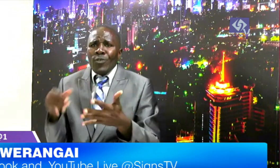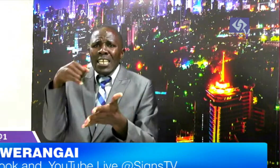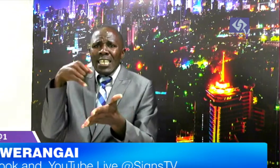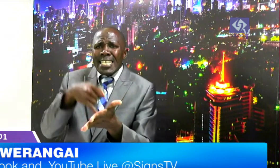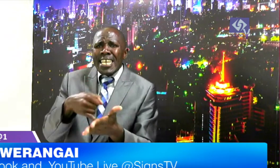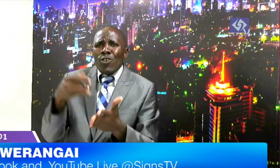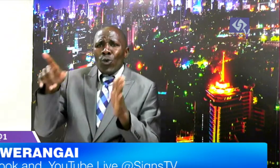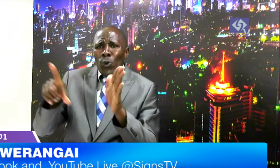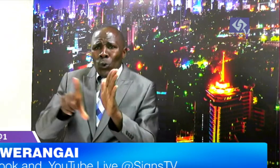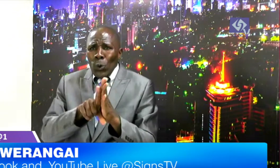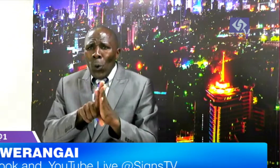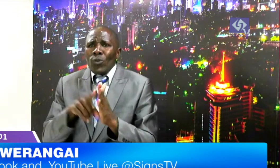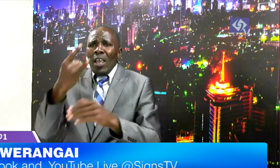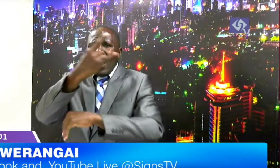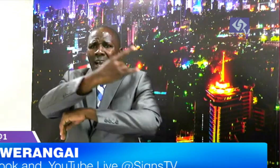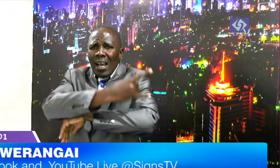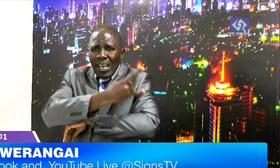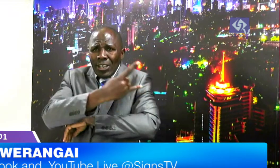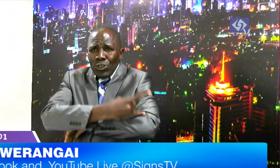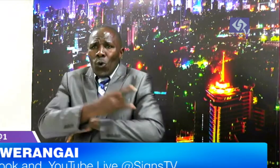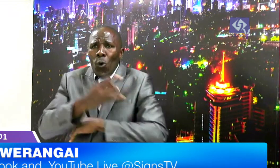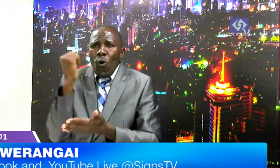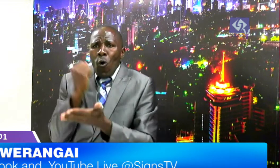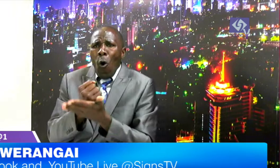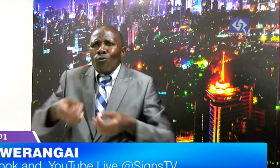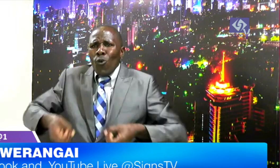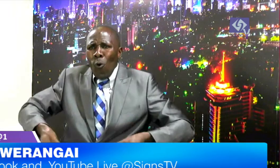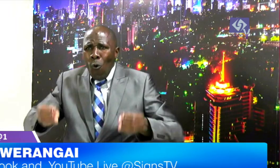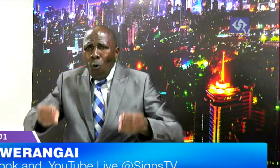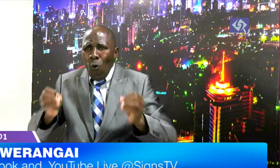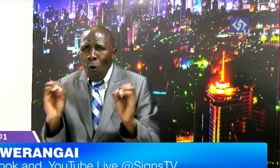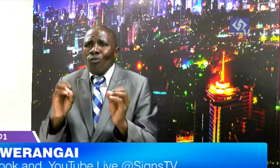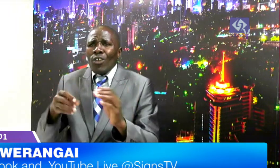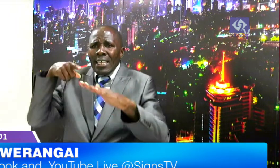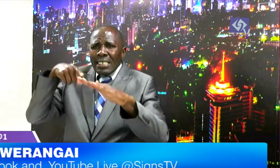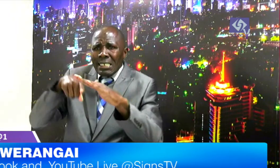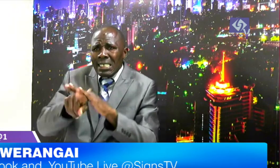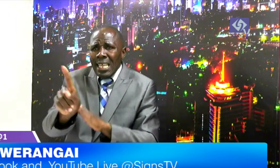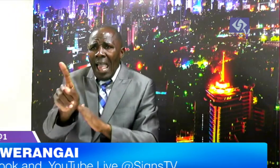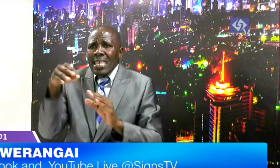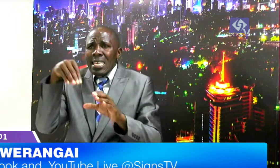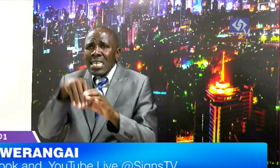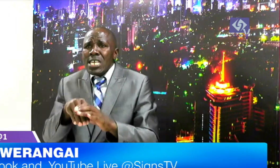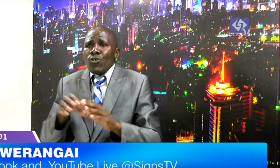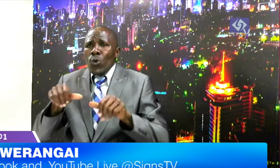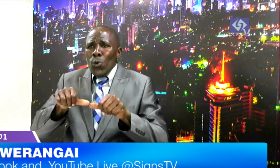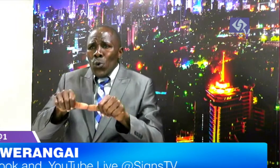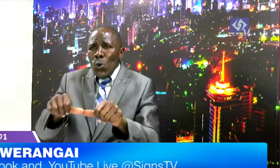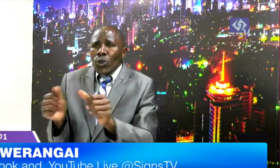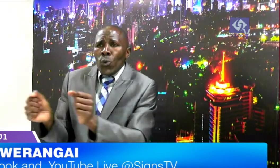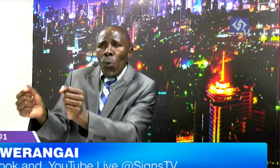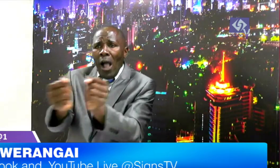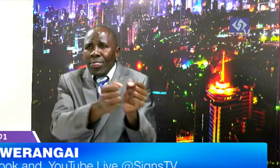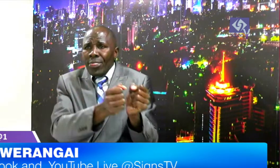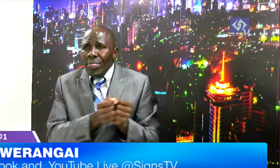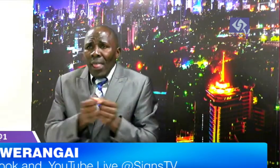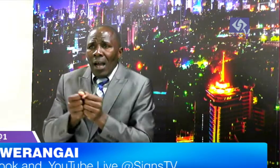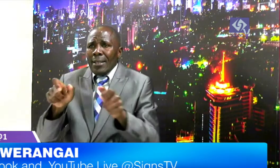It was alleged that the NHIF officials entered into a contract